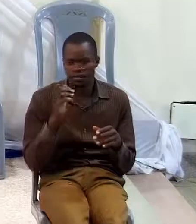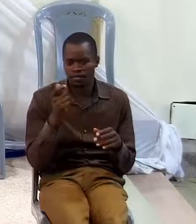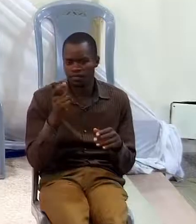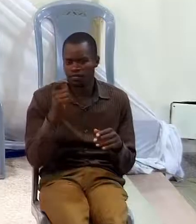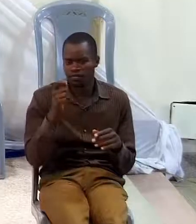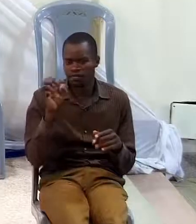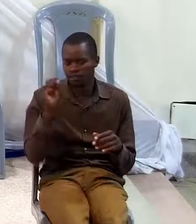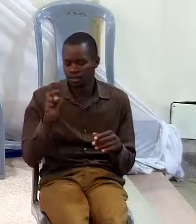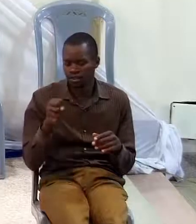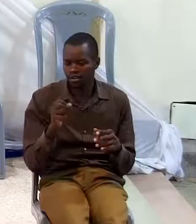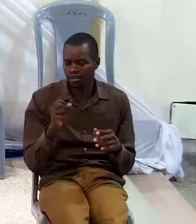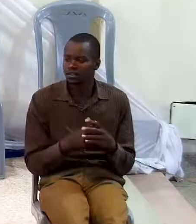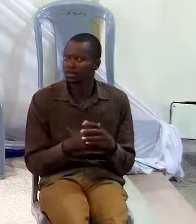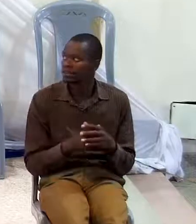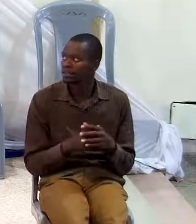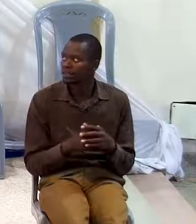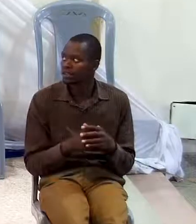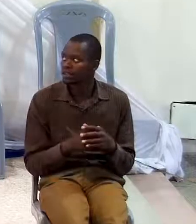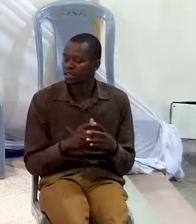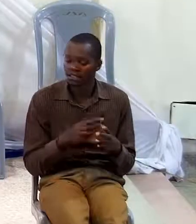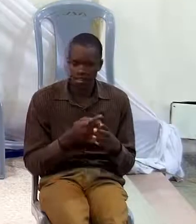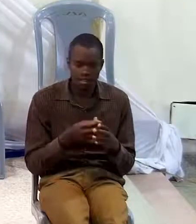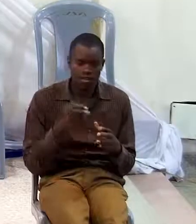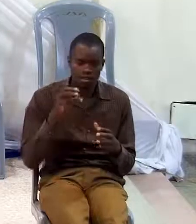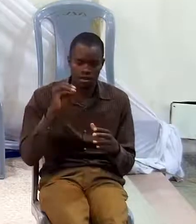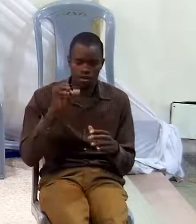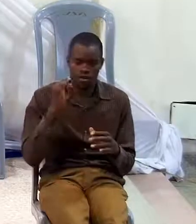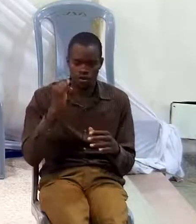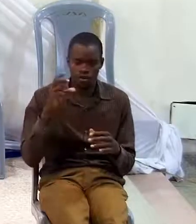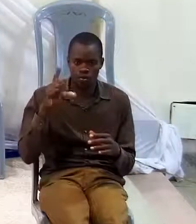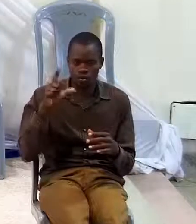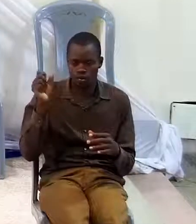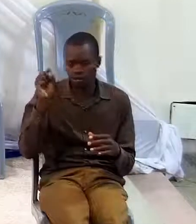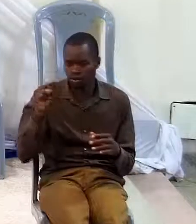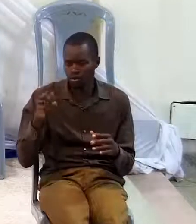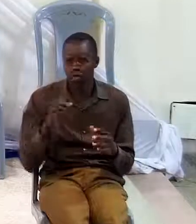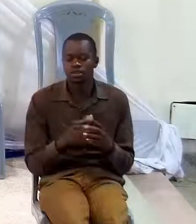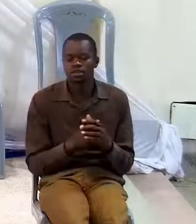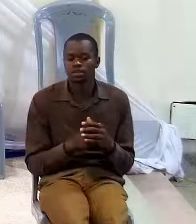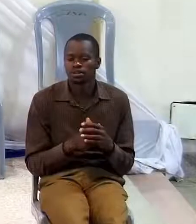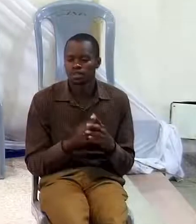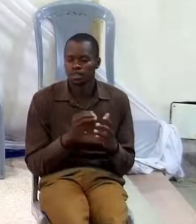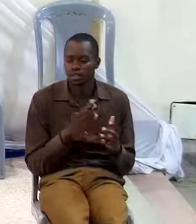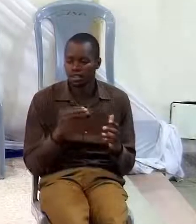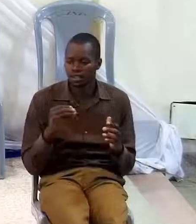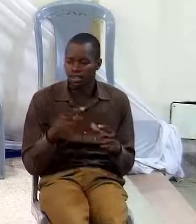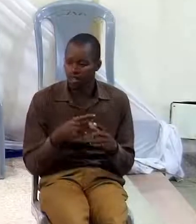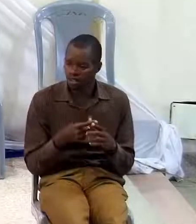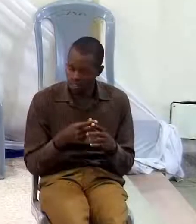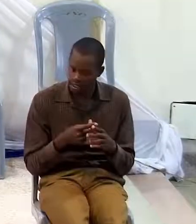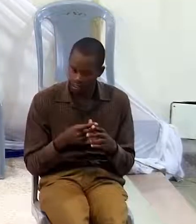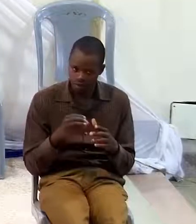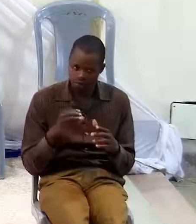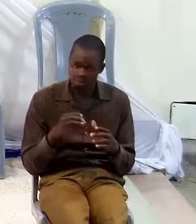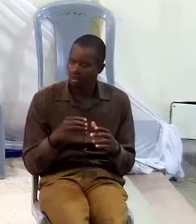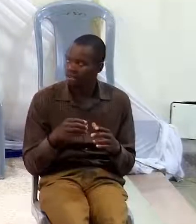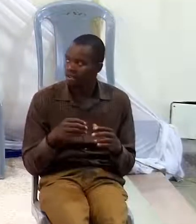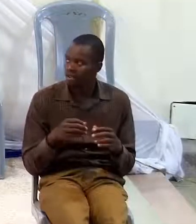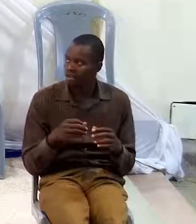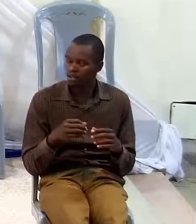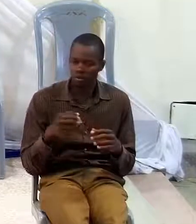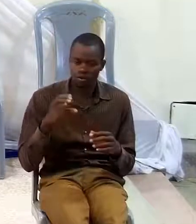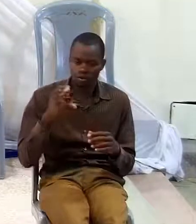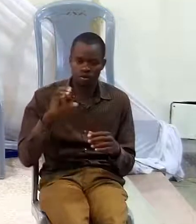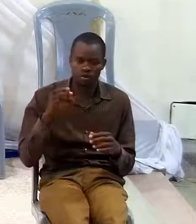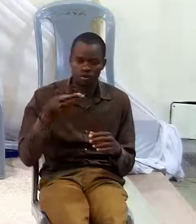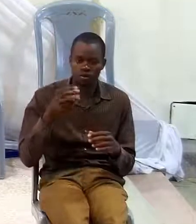the oils, we have the triglycerides, we have the cholesterol, which is in essence not a